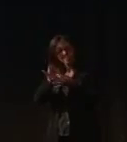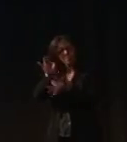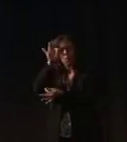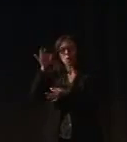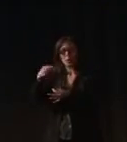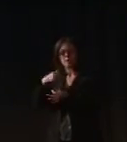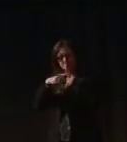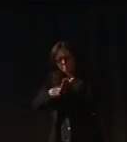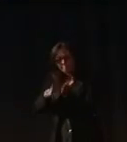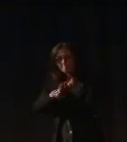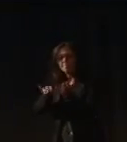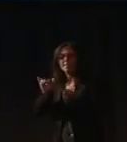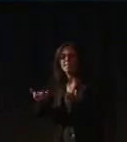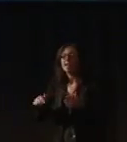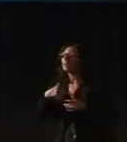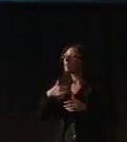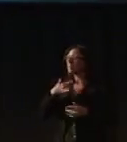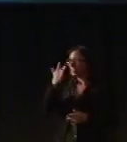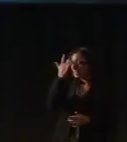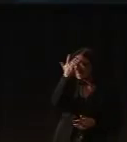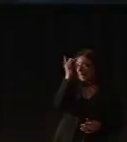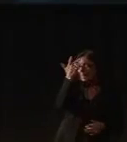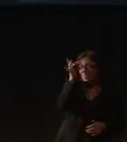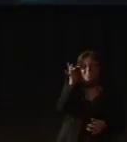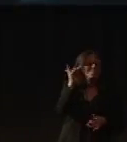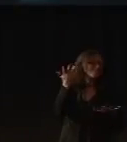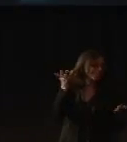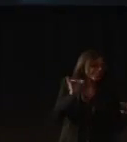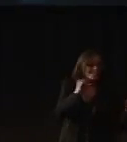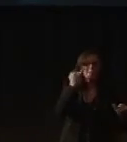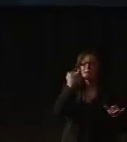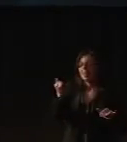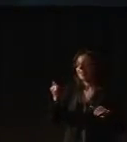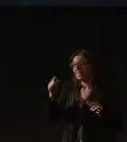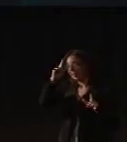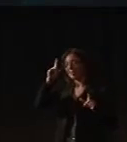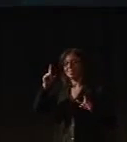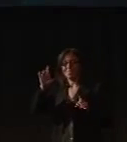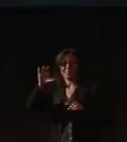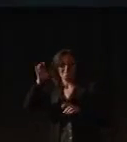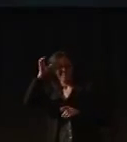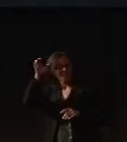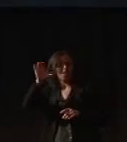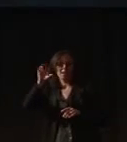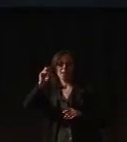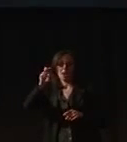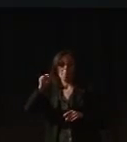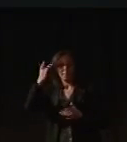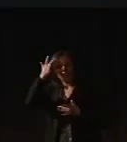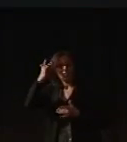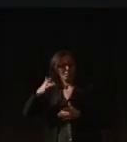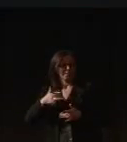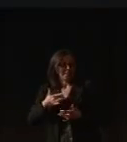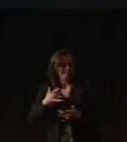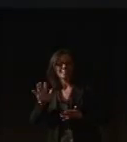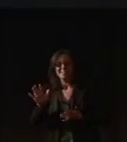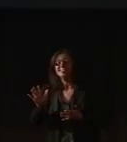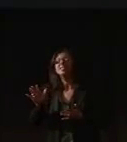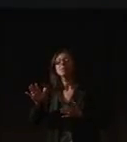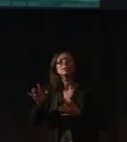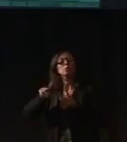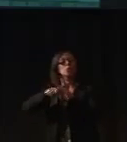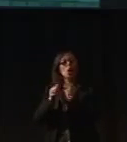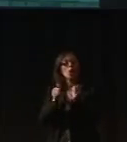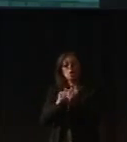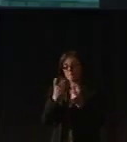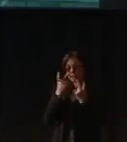with seeing, sounding, and sensing. And today is the seeing day. So let me